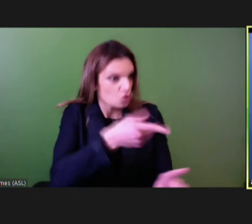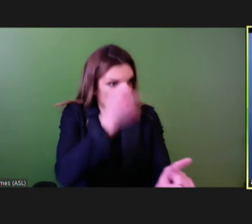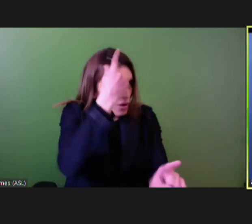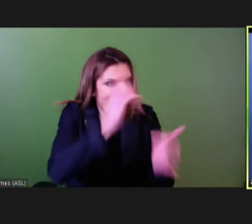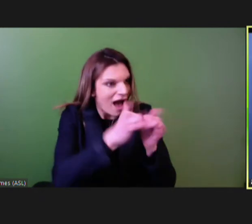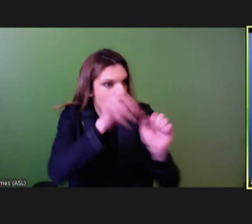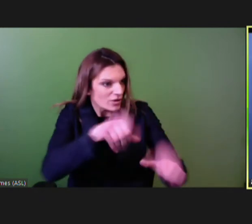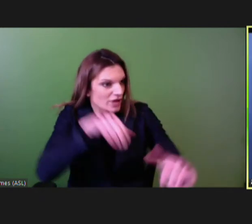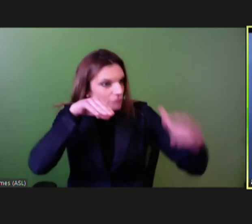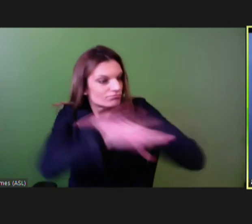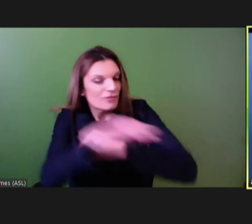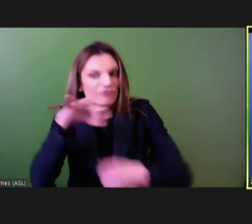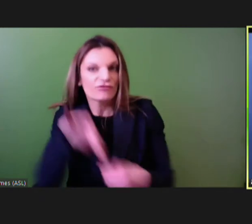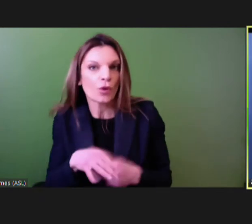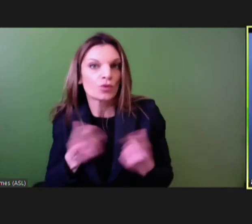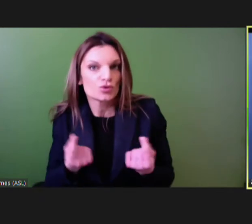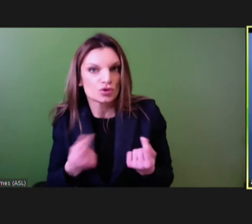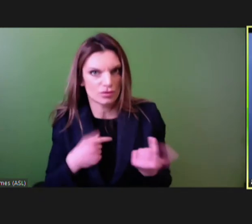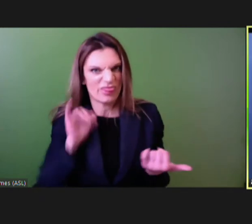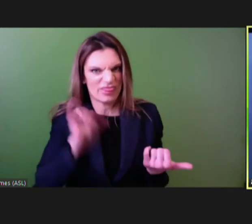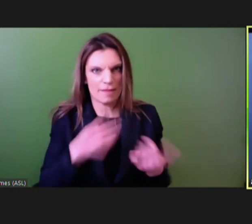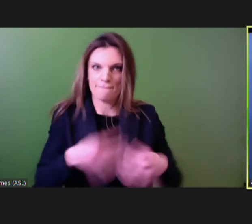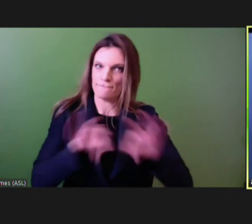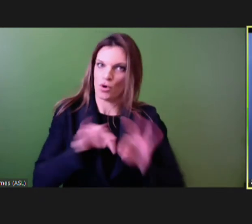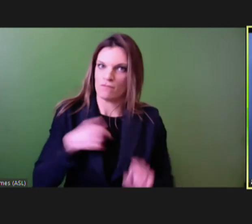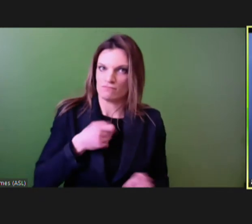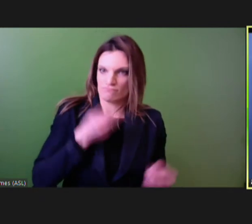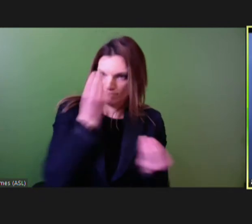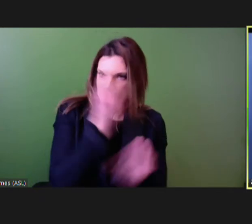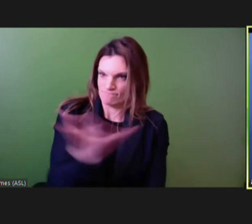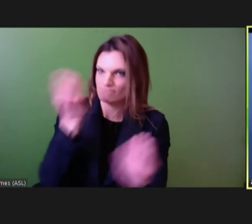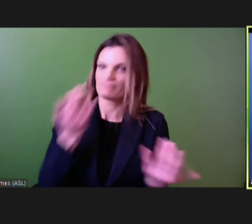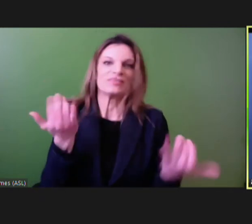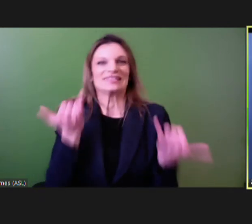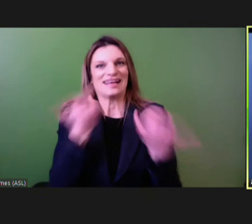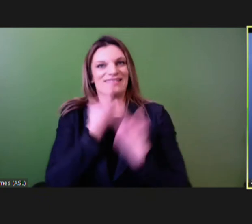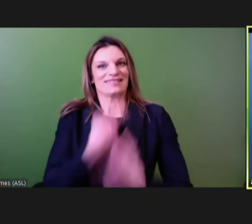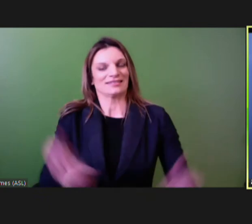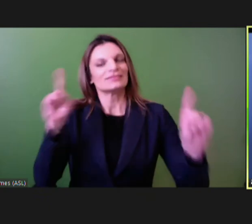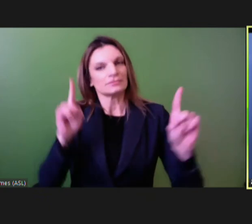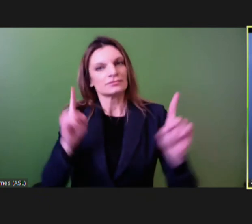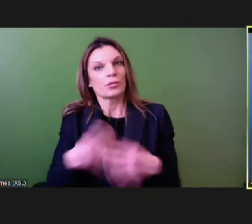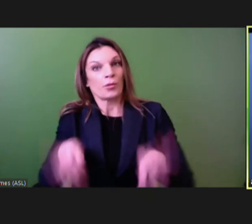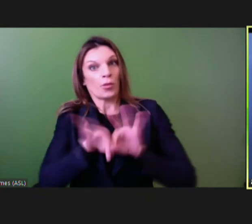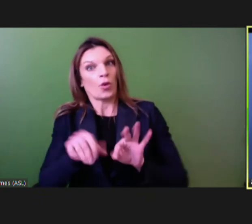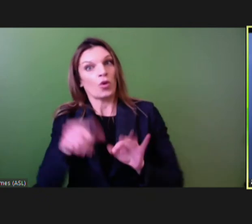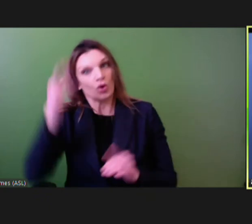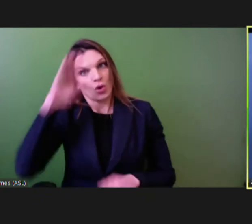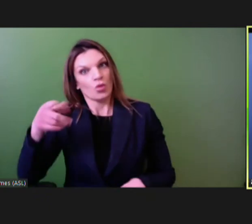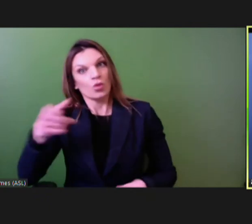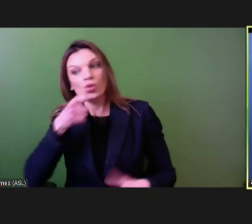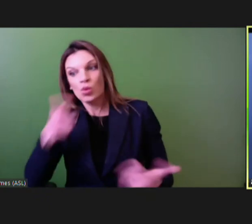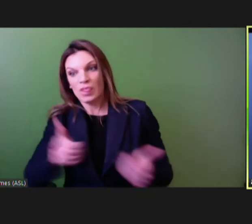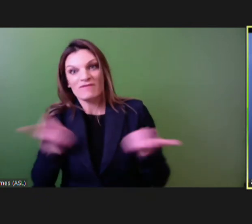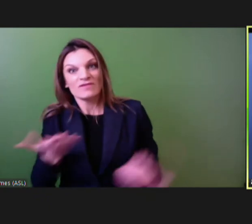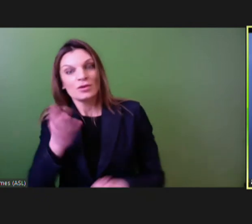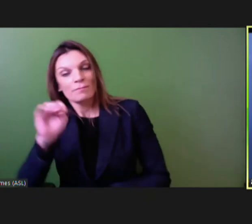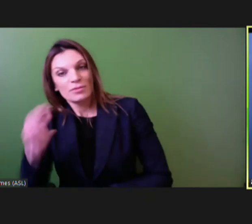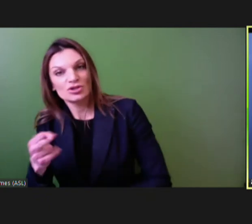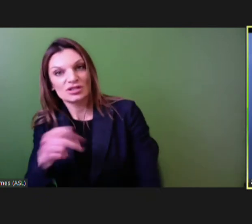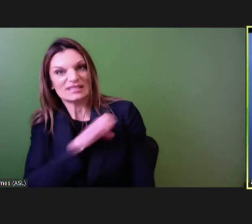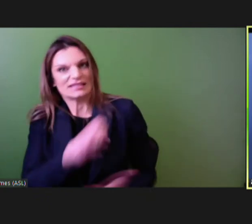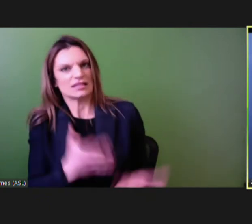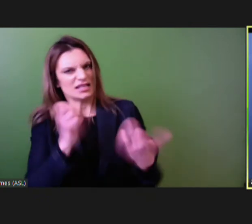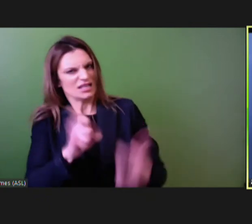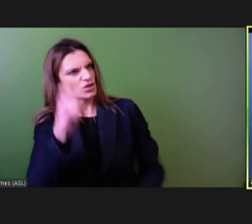release of the list of our analysis does today, to ensure that every citizen in this state knows what's happening in Lansing